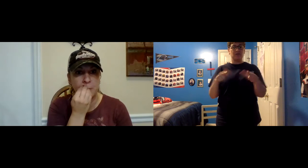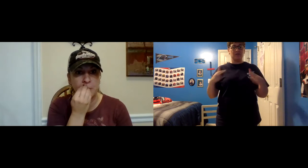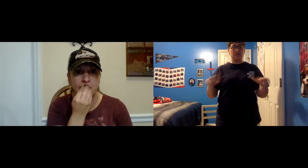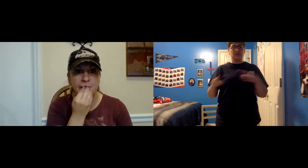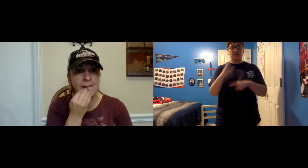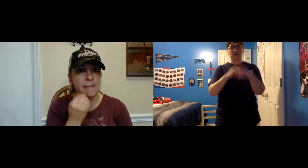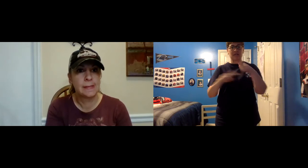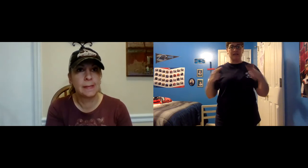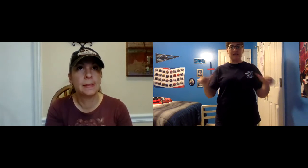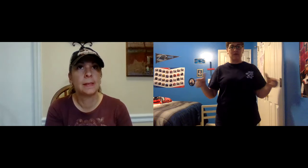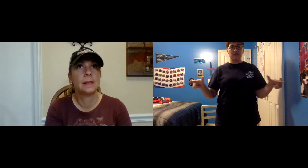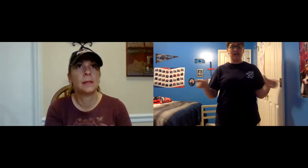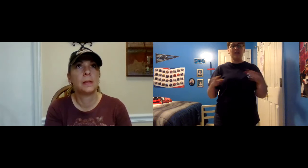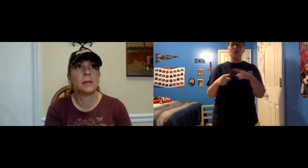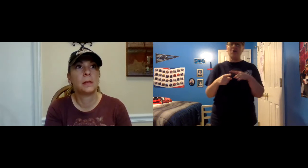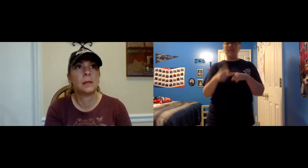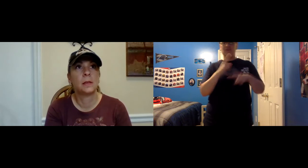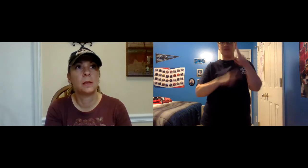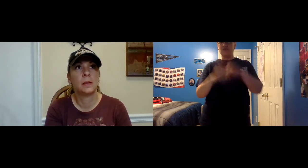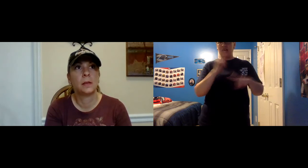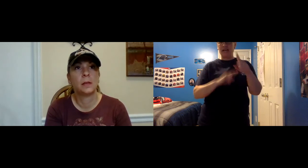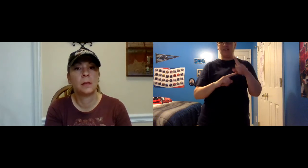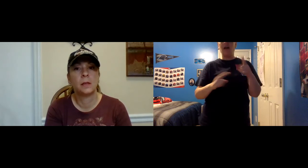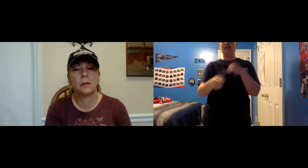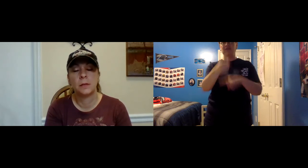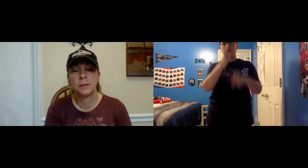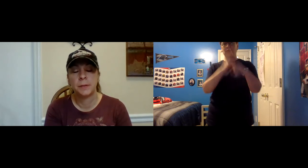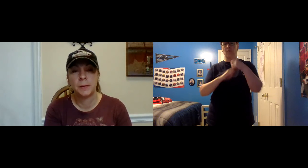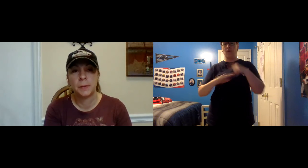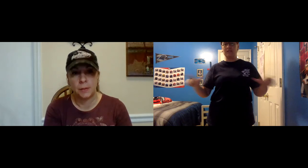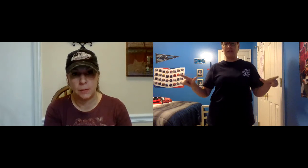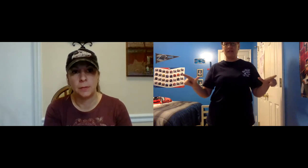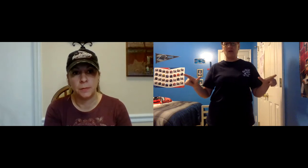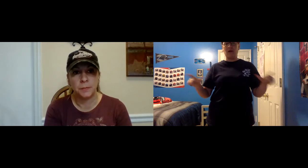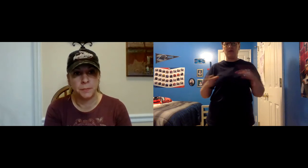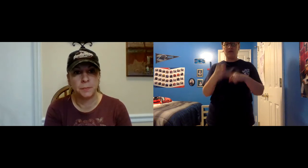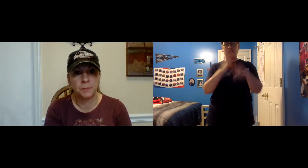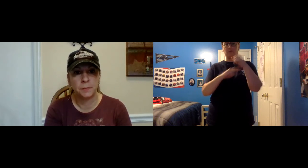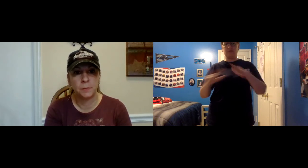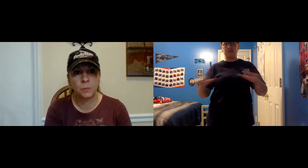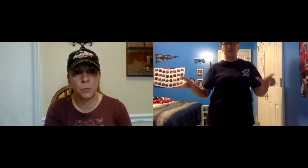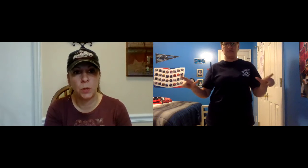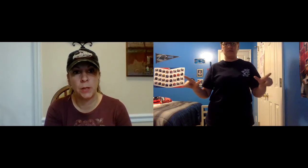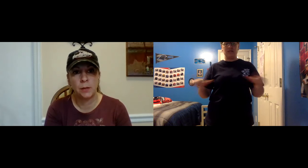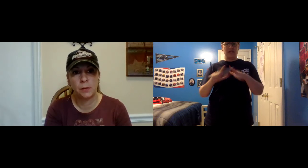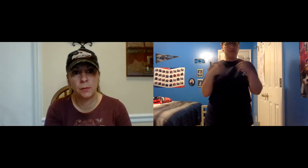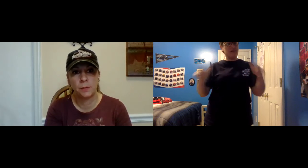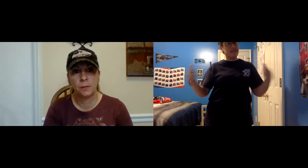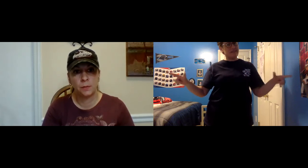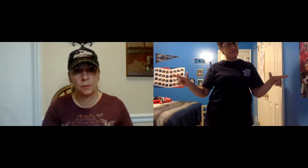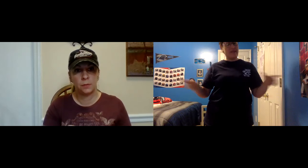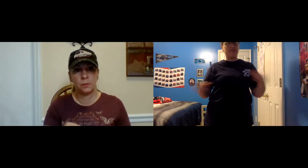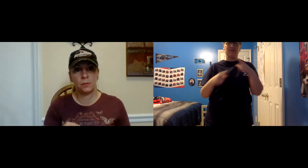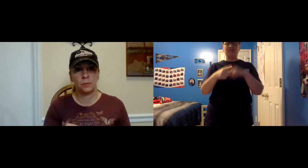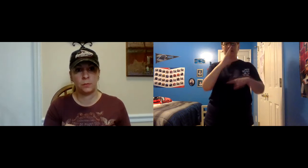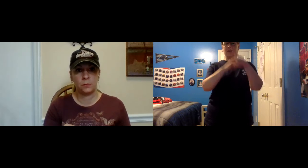language. So sign language. And you don't have to do your sign a lot. You just do it once and then go out with your L's. And it